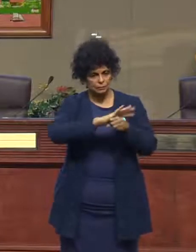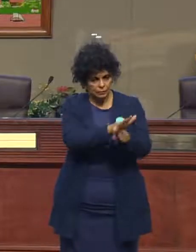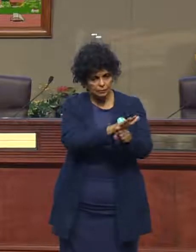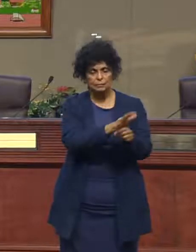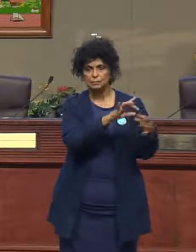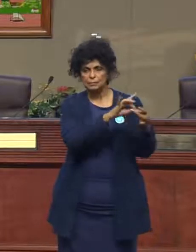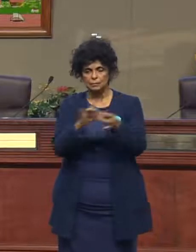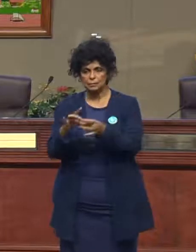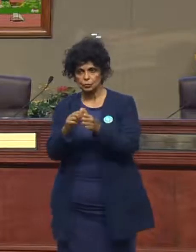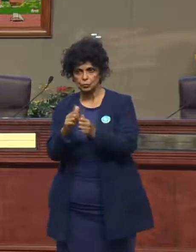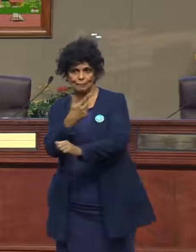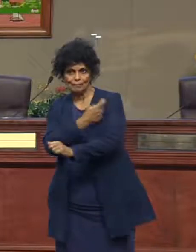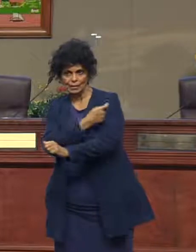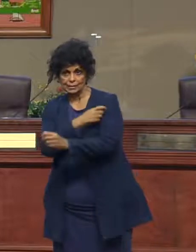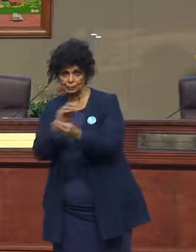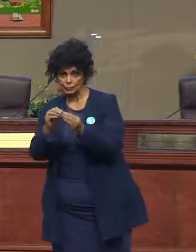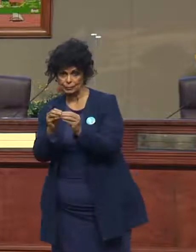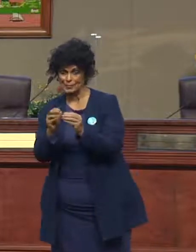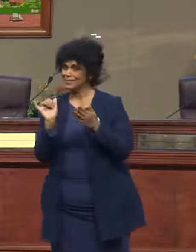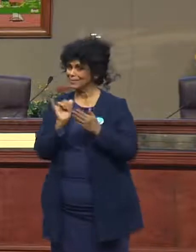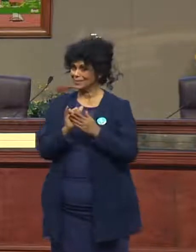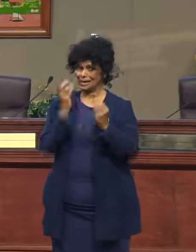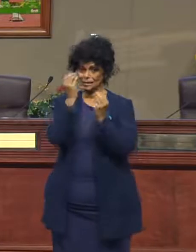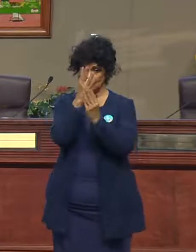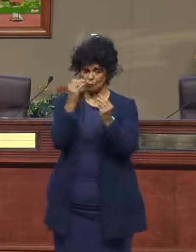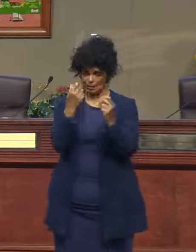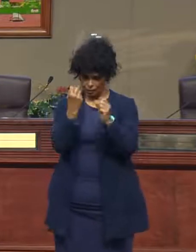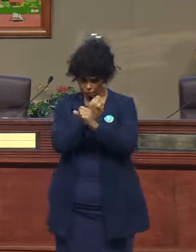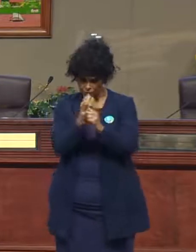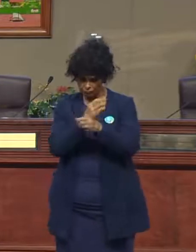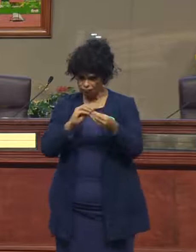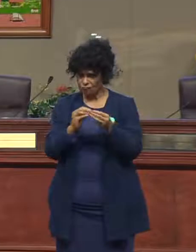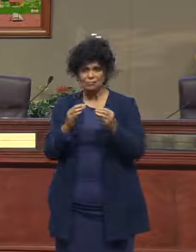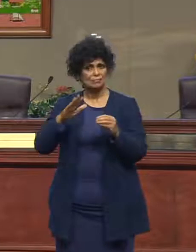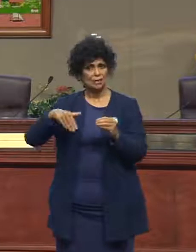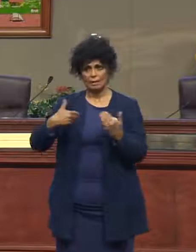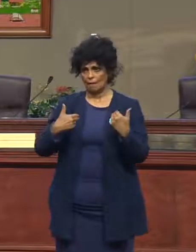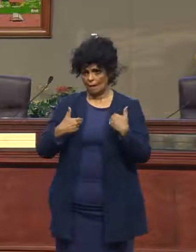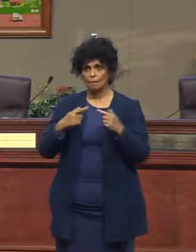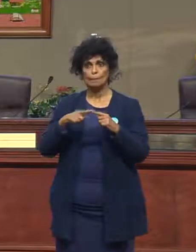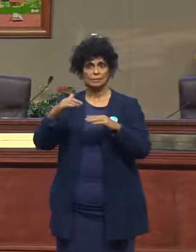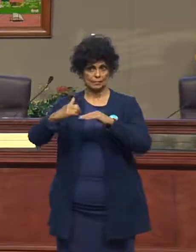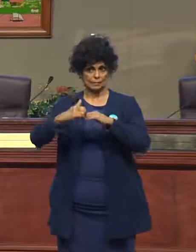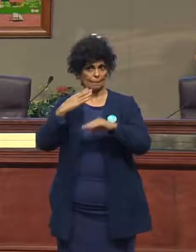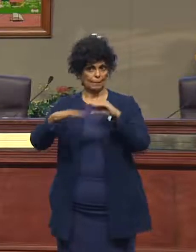responded that I don't have that data in front of me, that if she sent me that request by email, I can look at it.